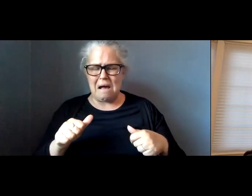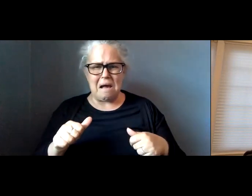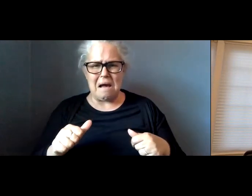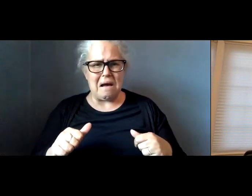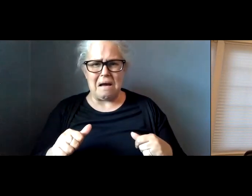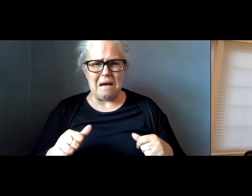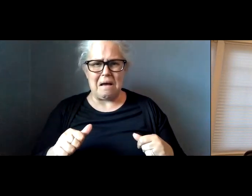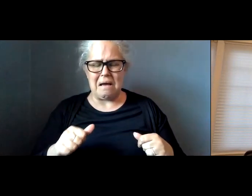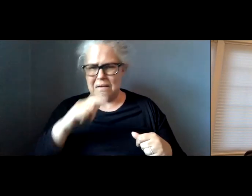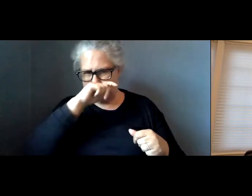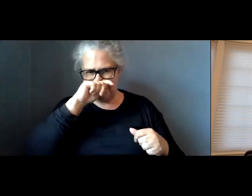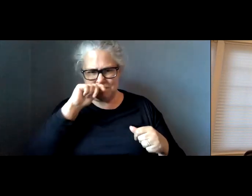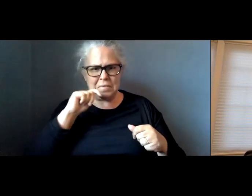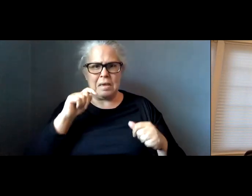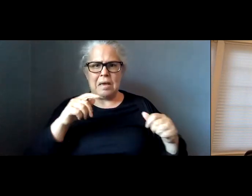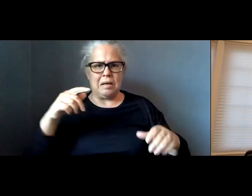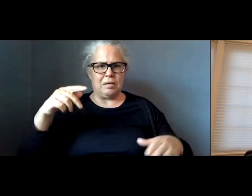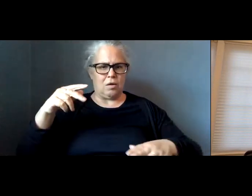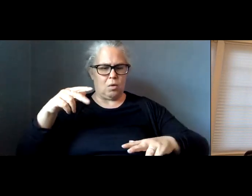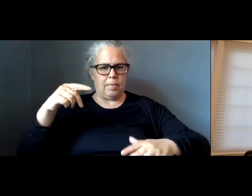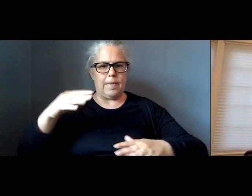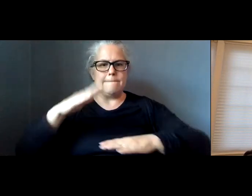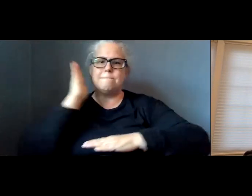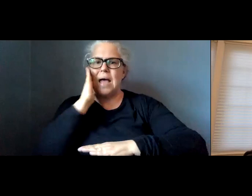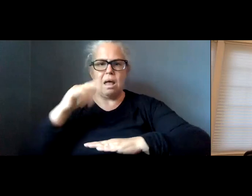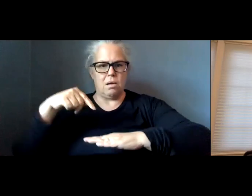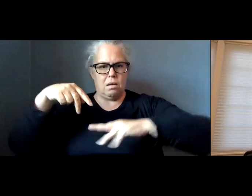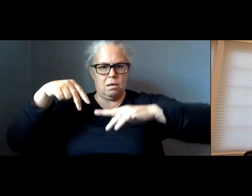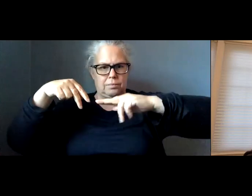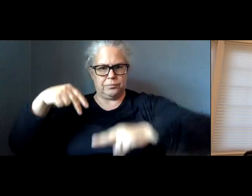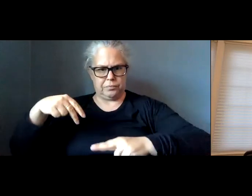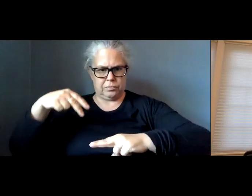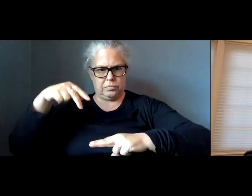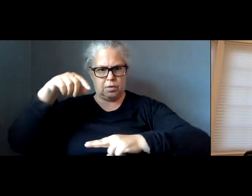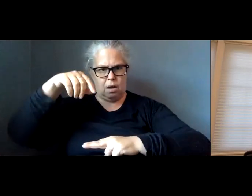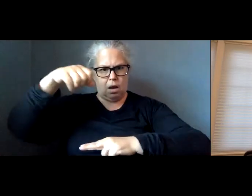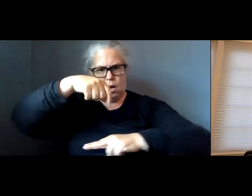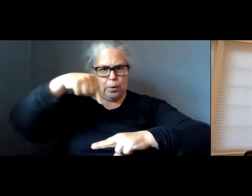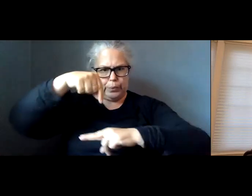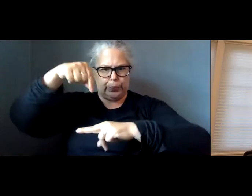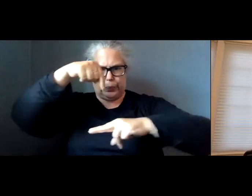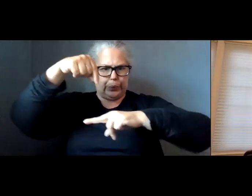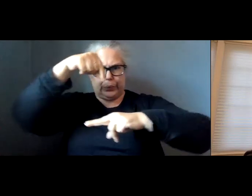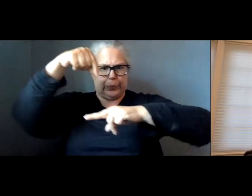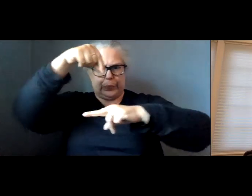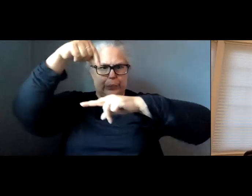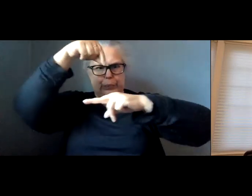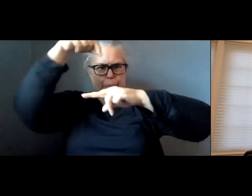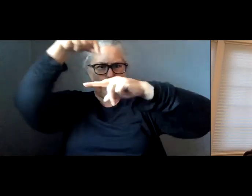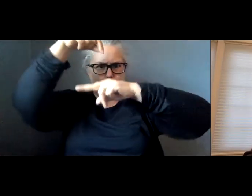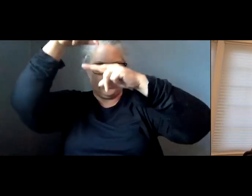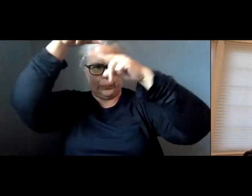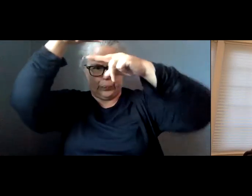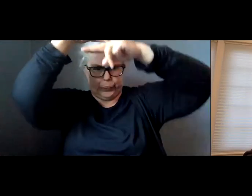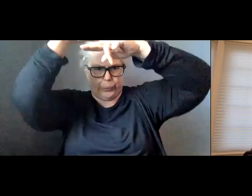at the mercy of the wind and turn into a pendulum. And so she was having this argument with the people I came to rescue